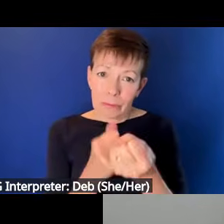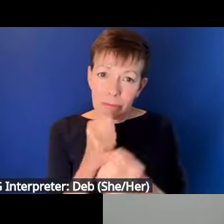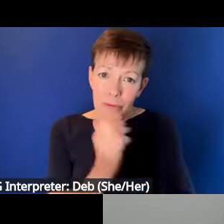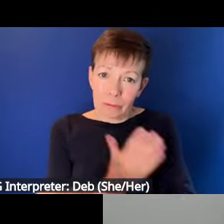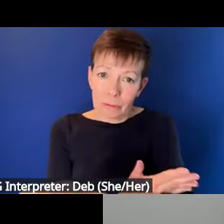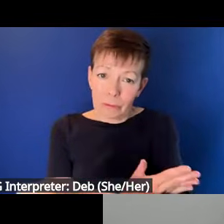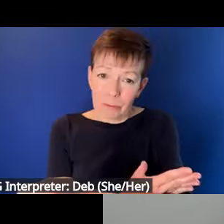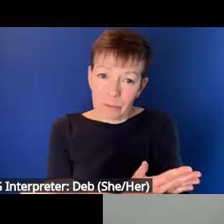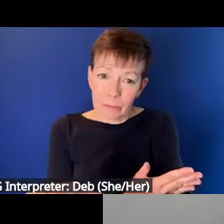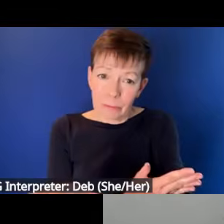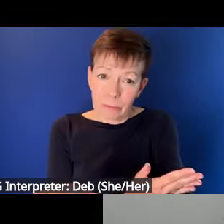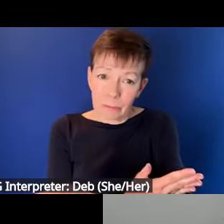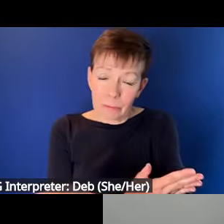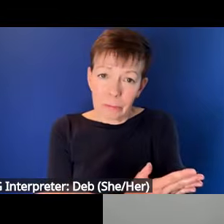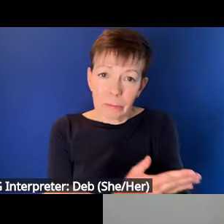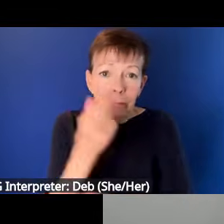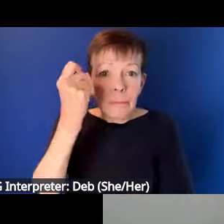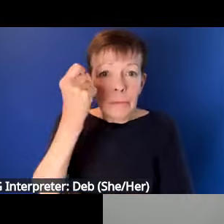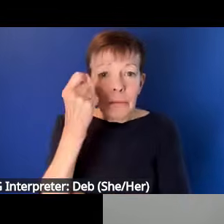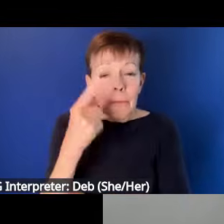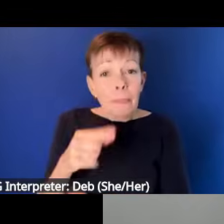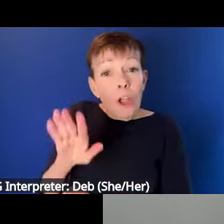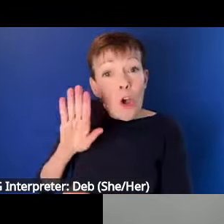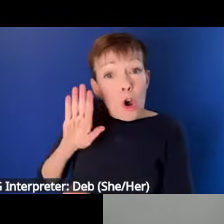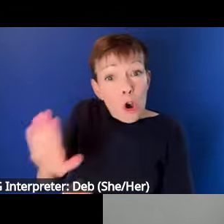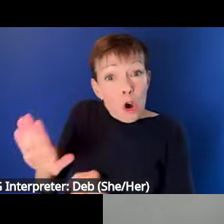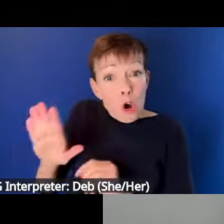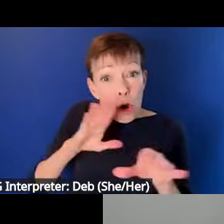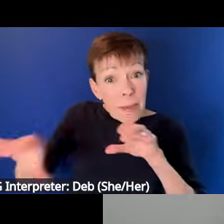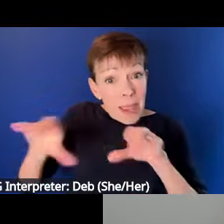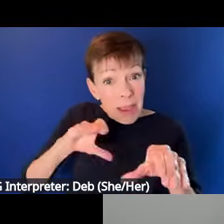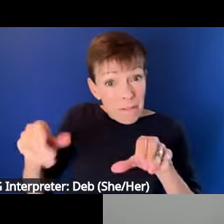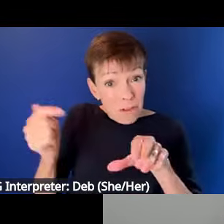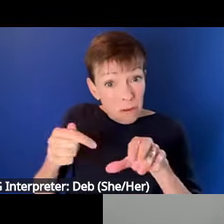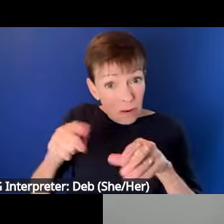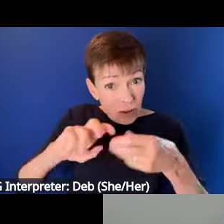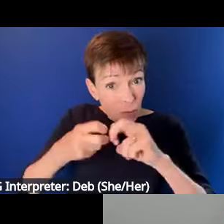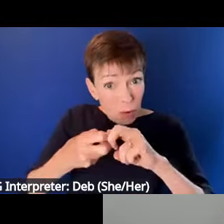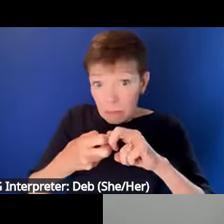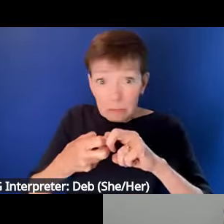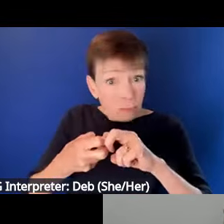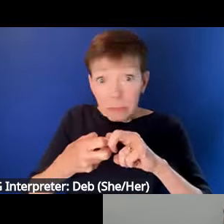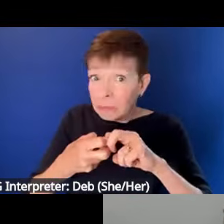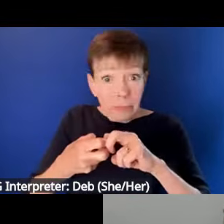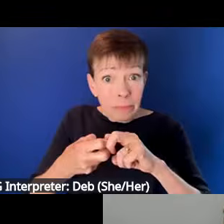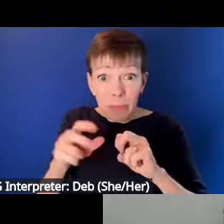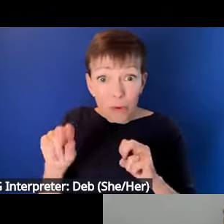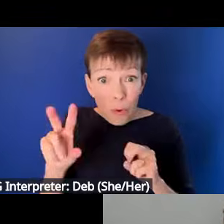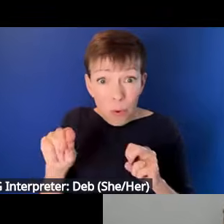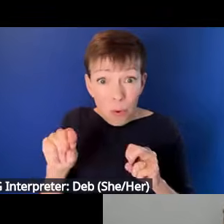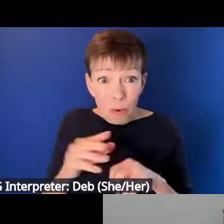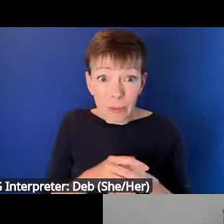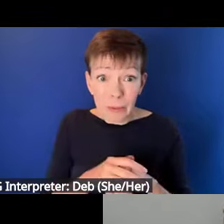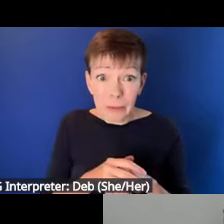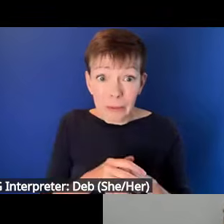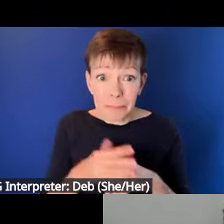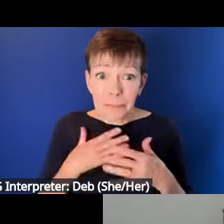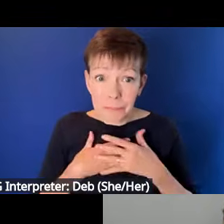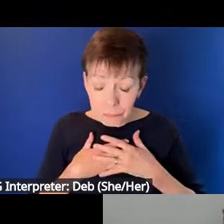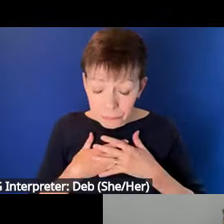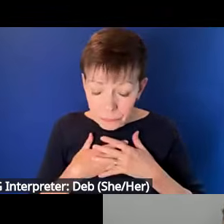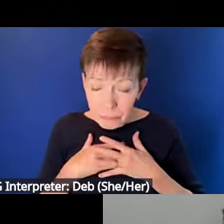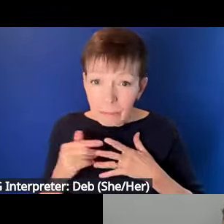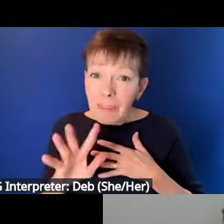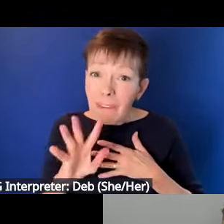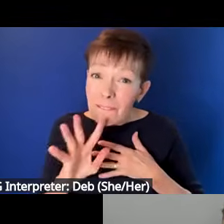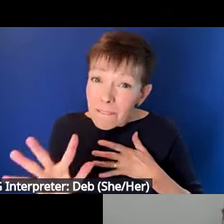Now, her behavior was never the problem. It was the fact that a 5-year-old child,